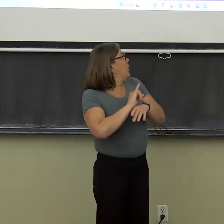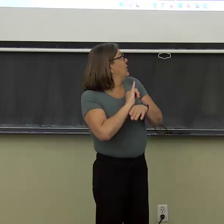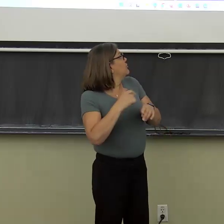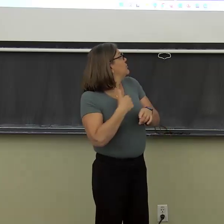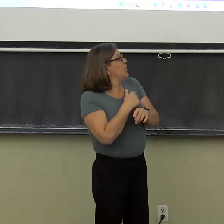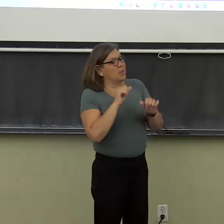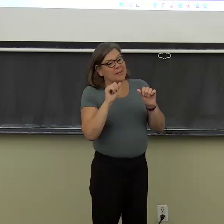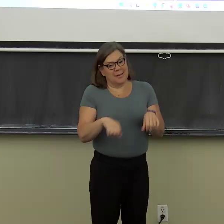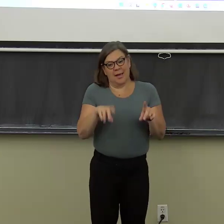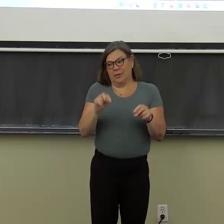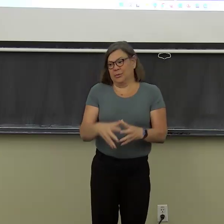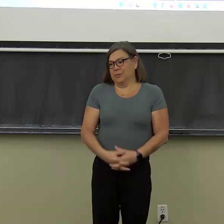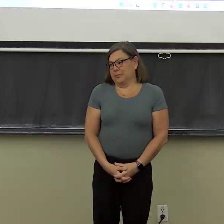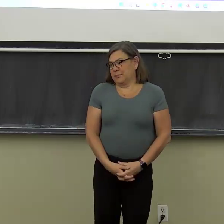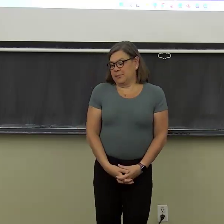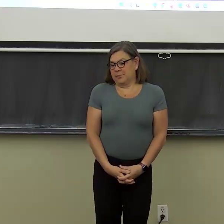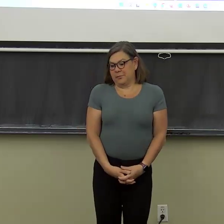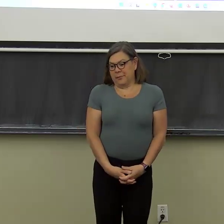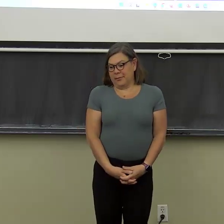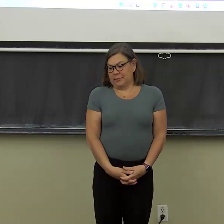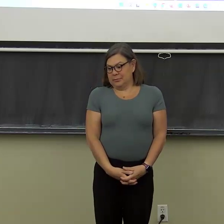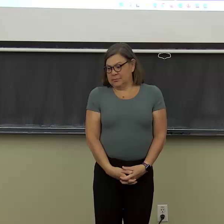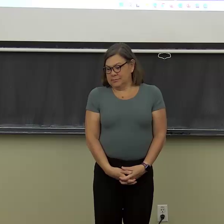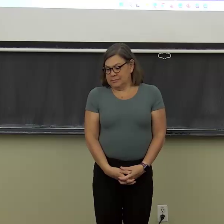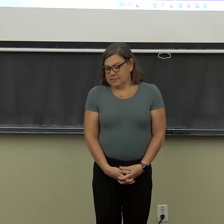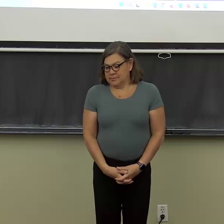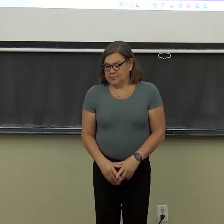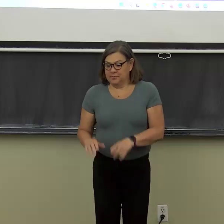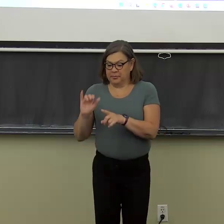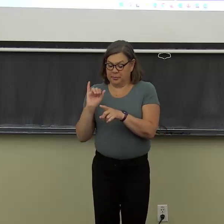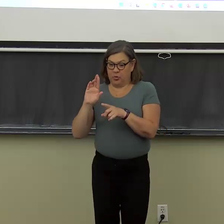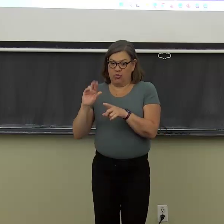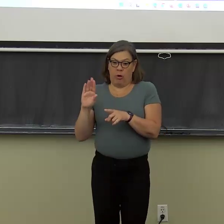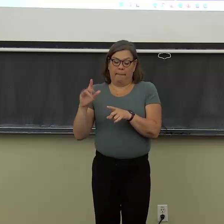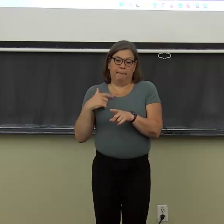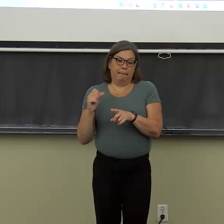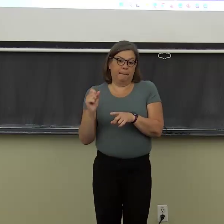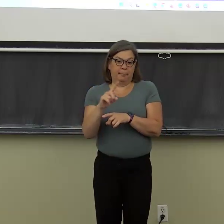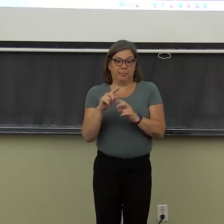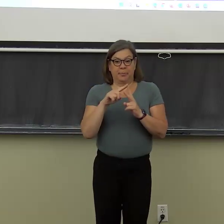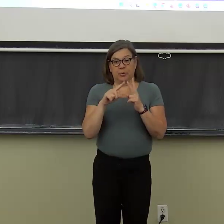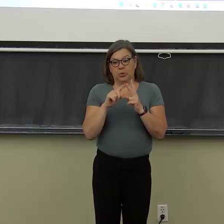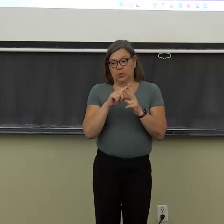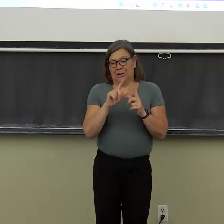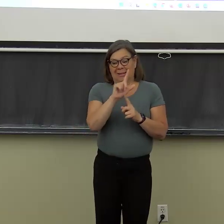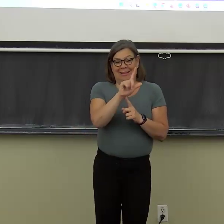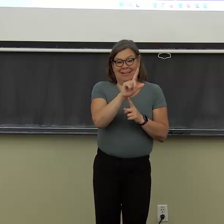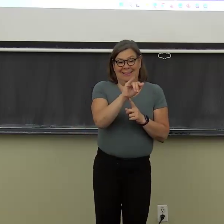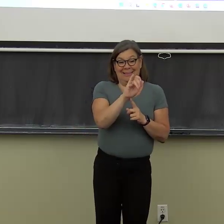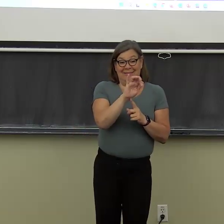Yeah. can do something about. Yeah, definitely. Yeah, I agree. So what I was gonna add to that was 2 words: